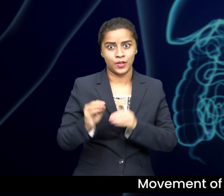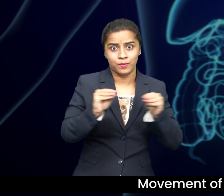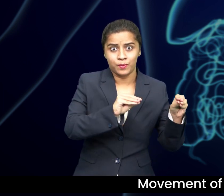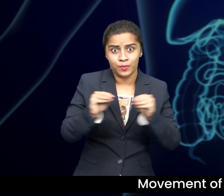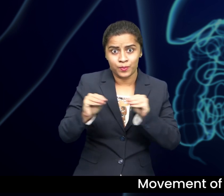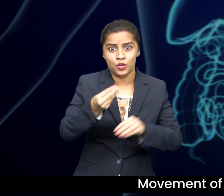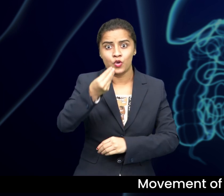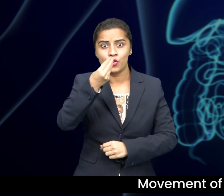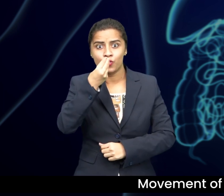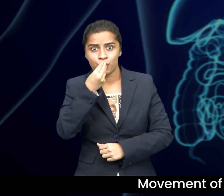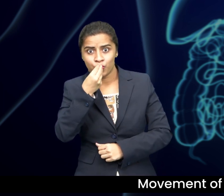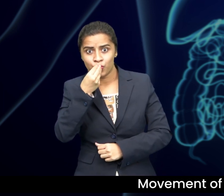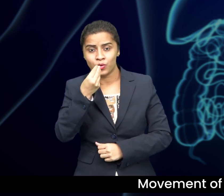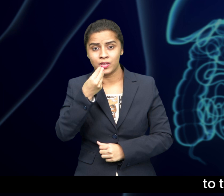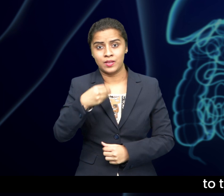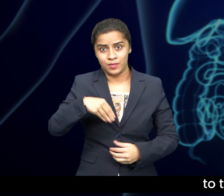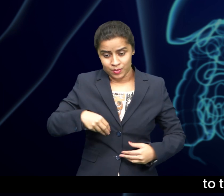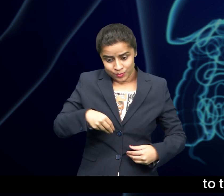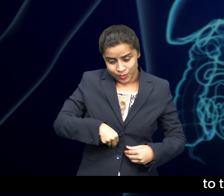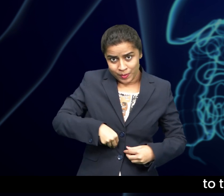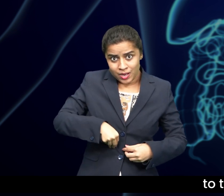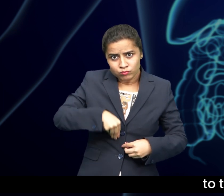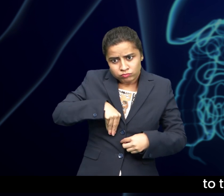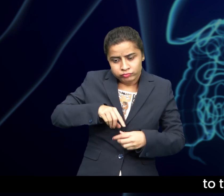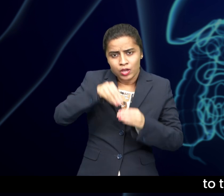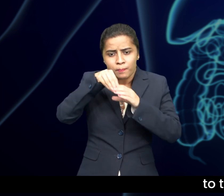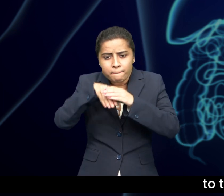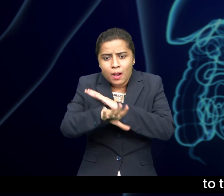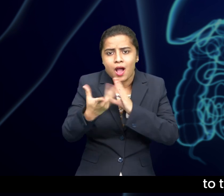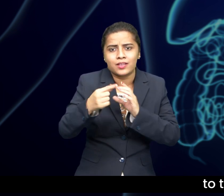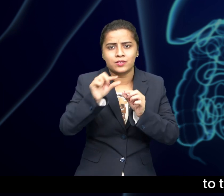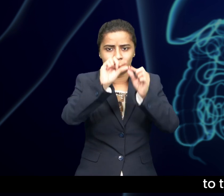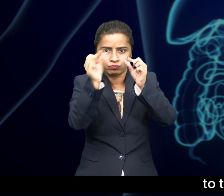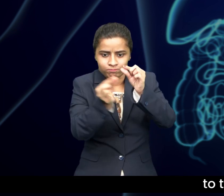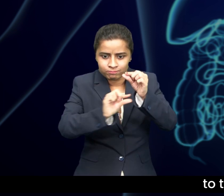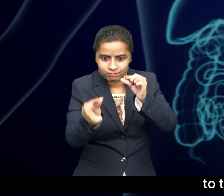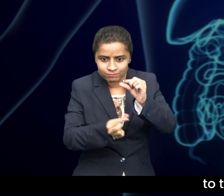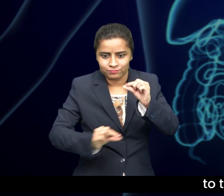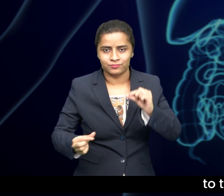movement of food from the stomach to the intestines,